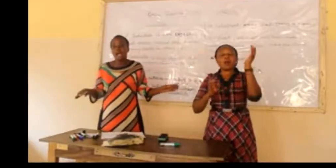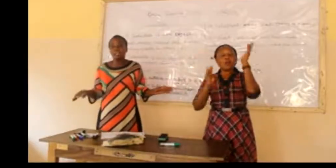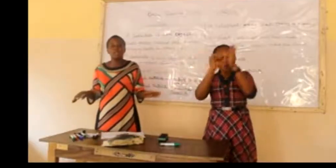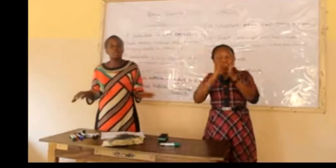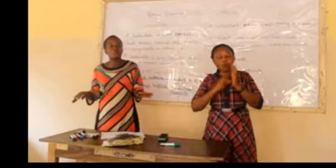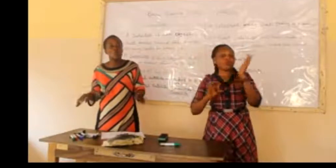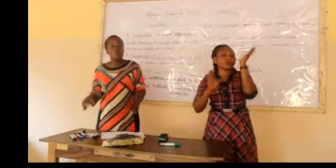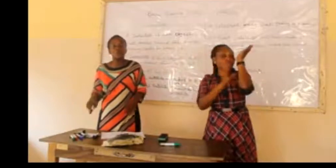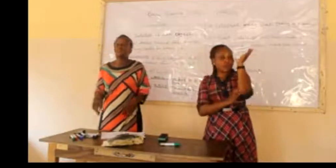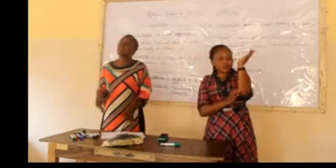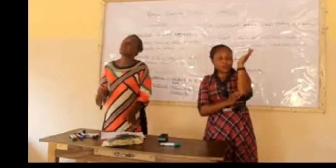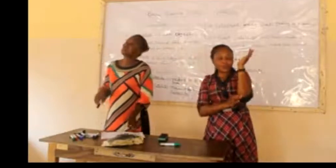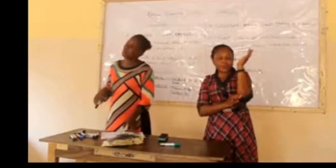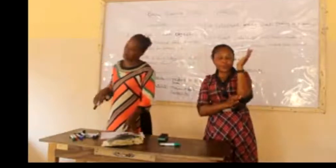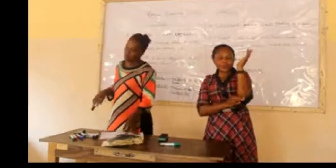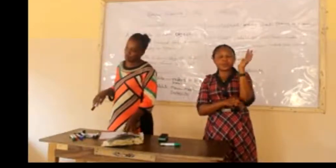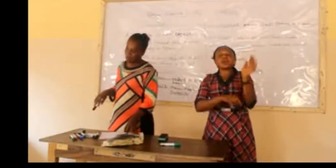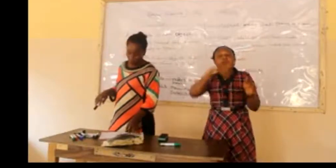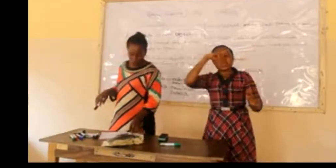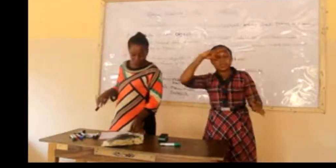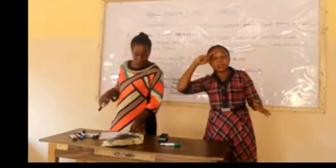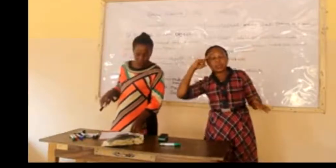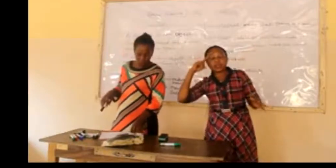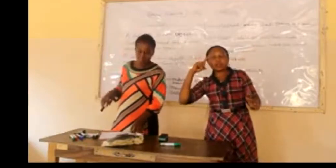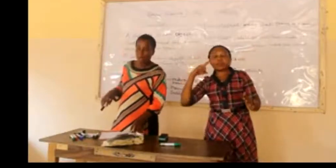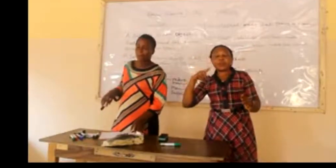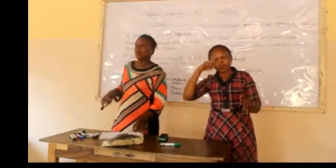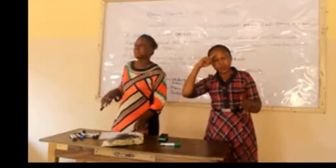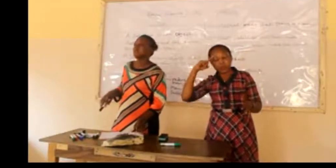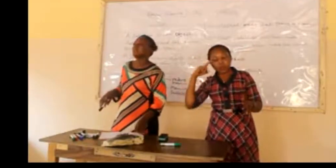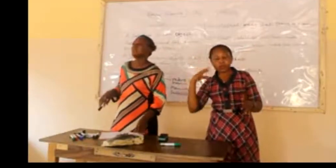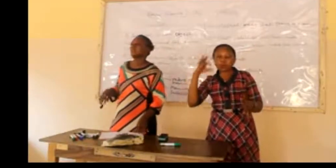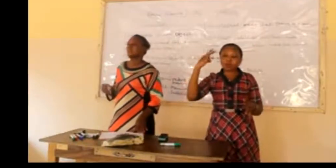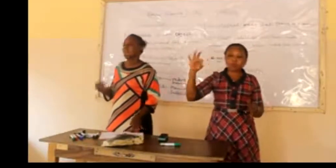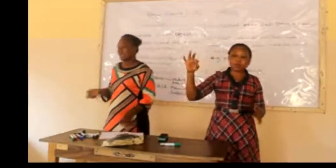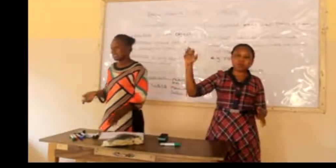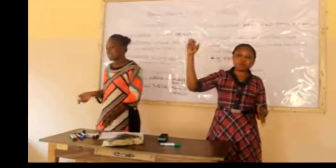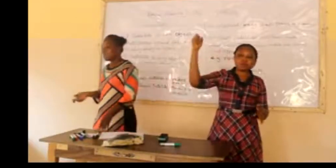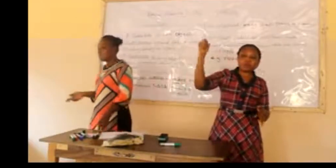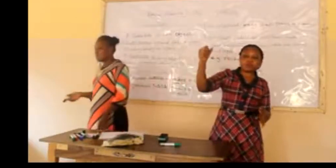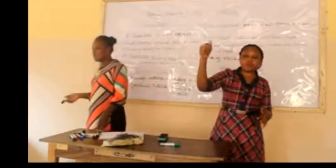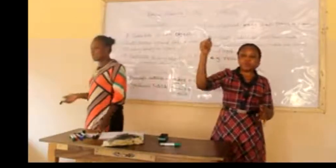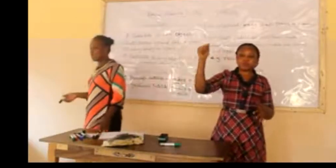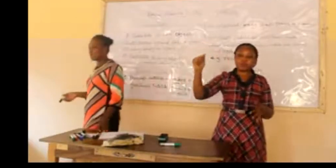satellite has made it more possible for us to map out a piece of